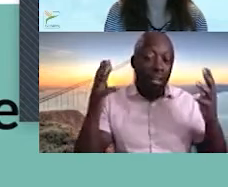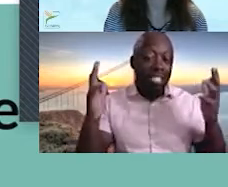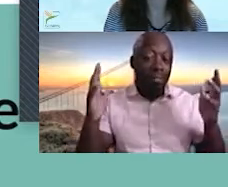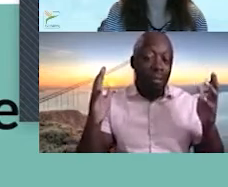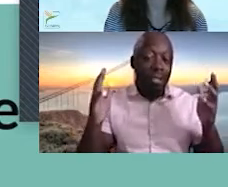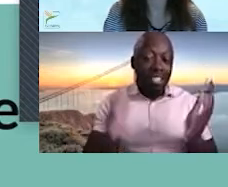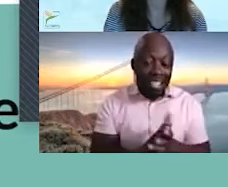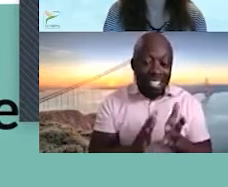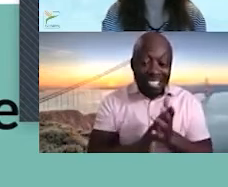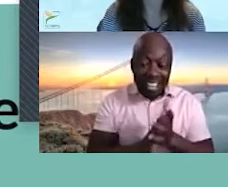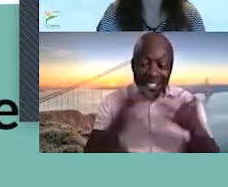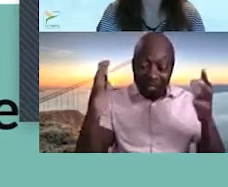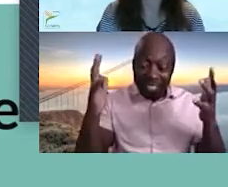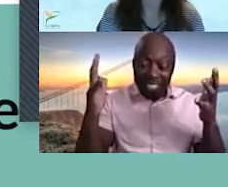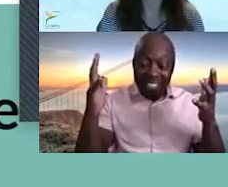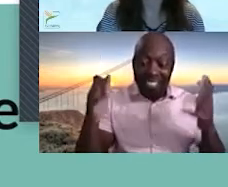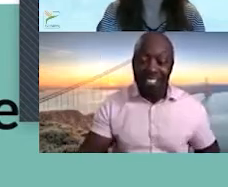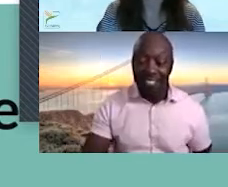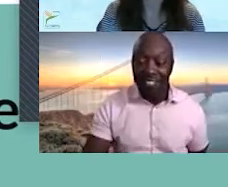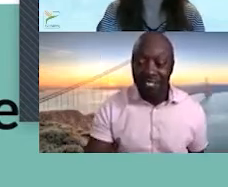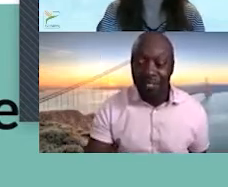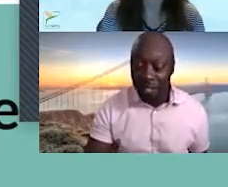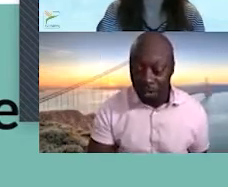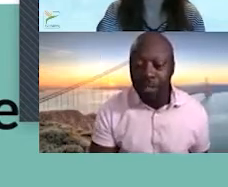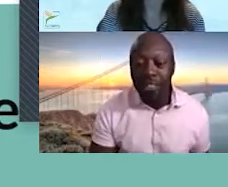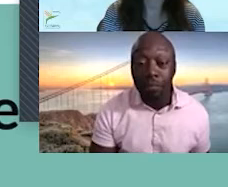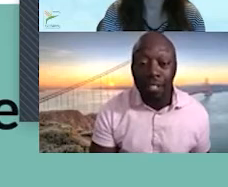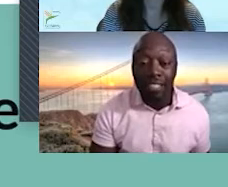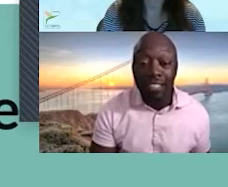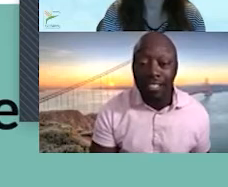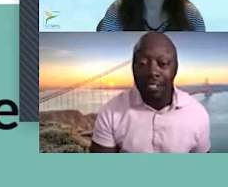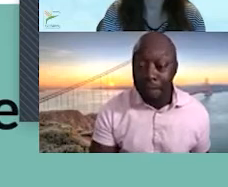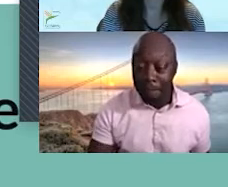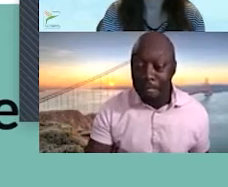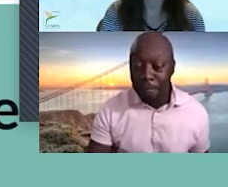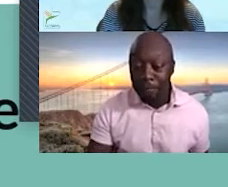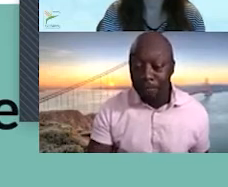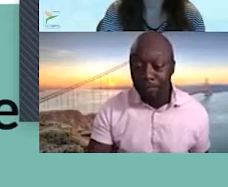a praising moment. Yay, you did it. We always want to praise.